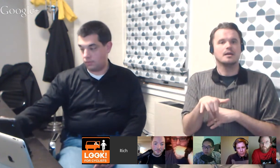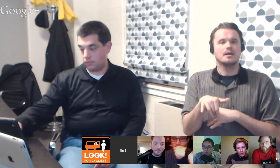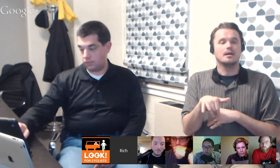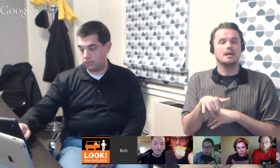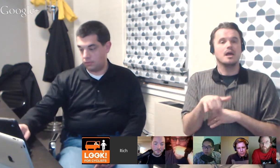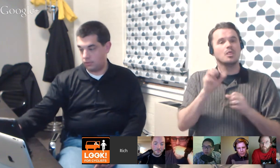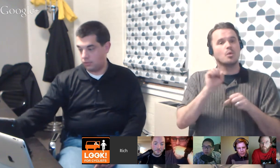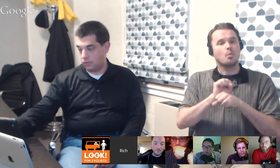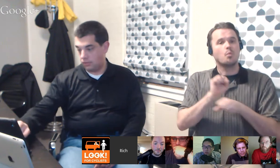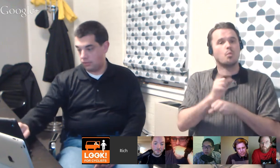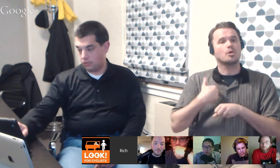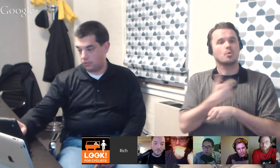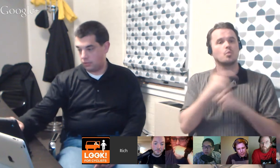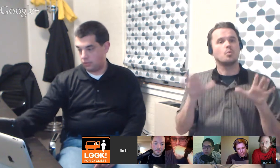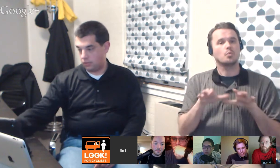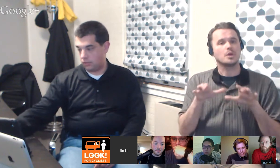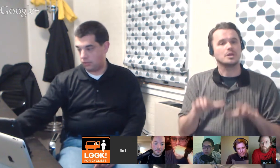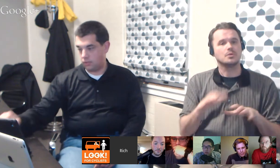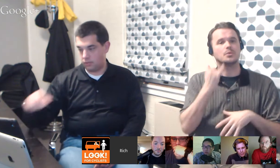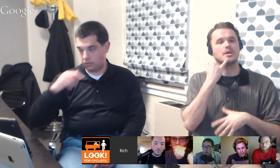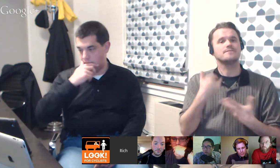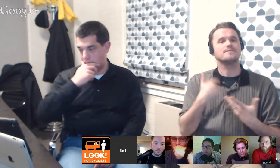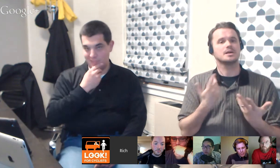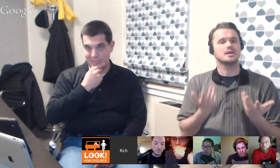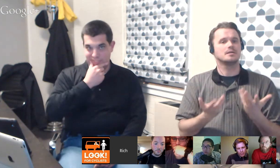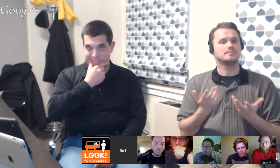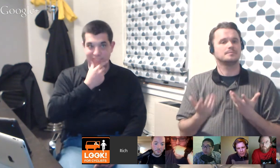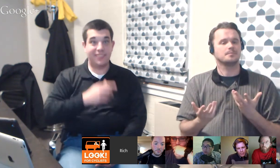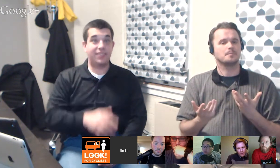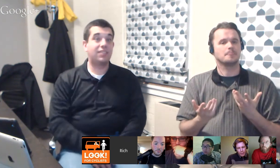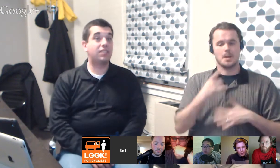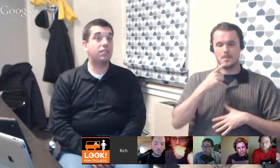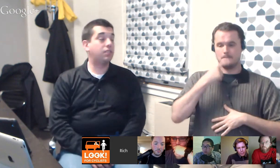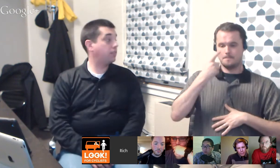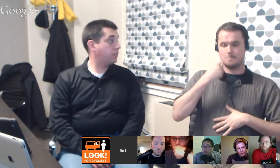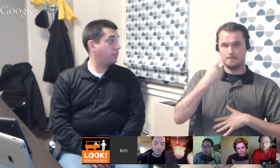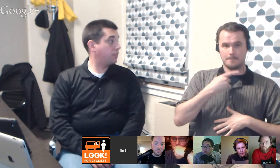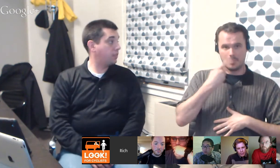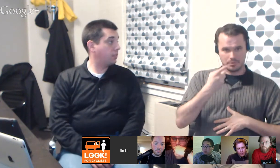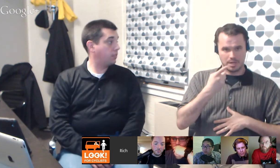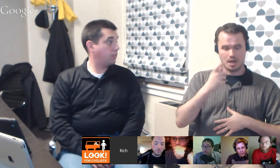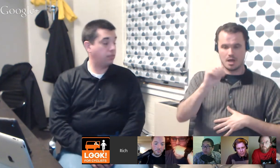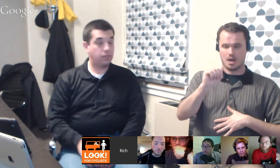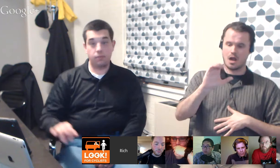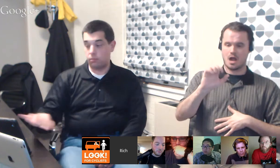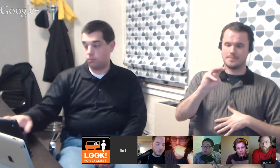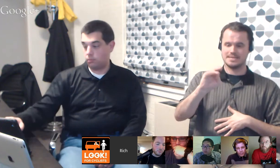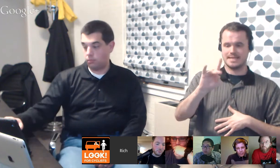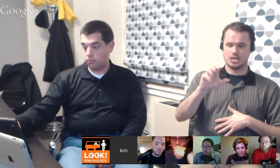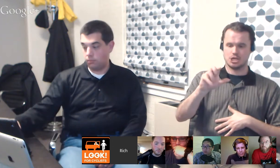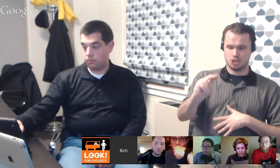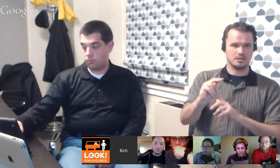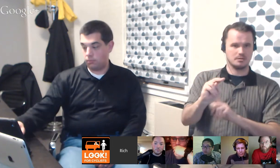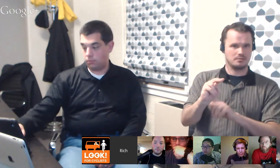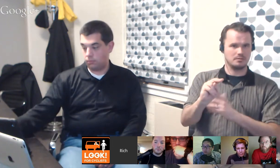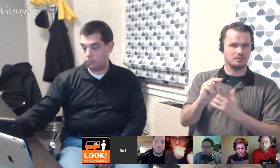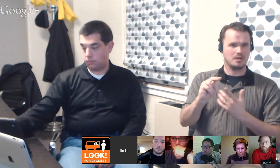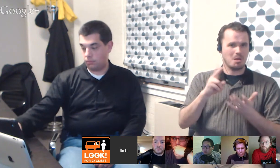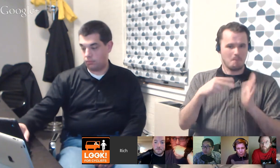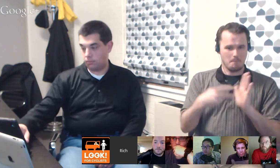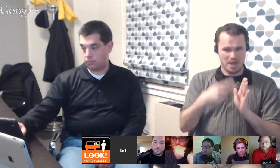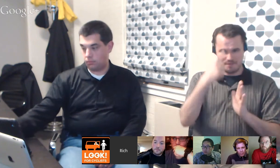work that we do, if it's a public accommodation, like if our websites are meant